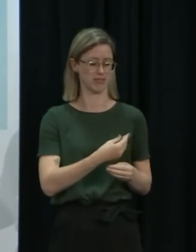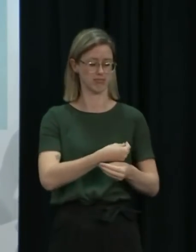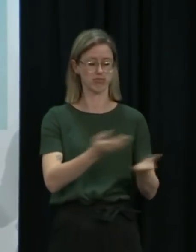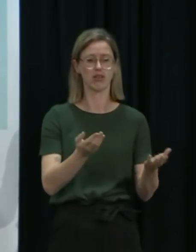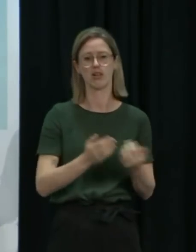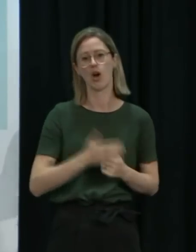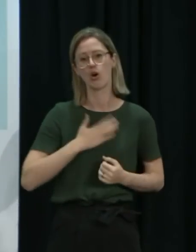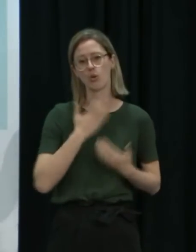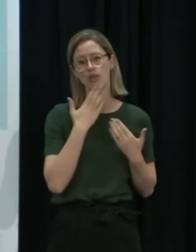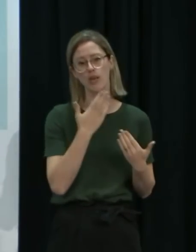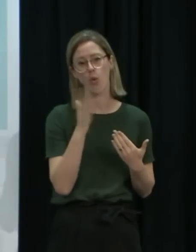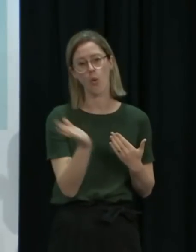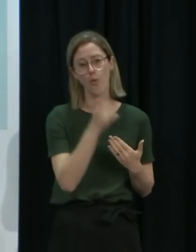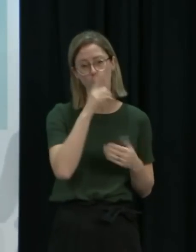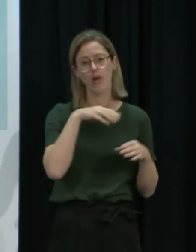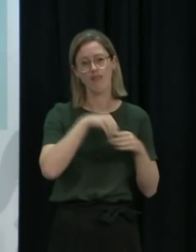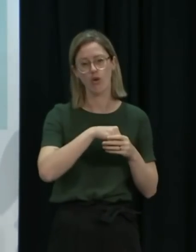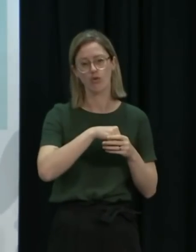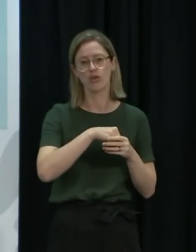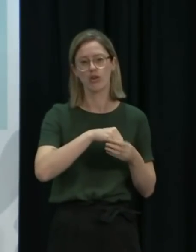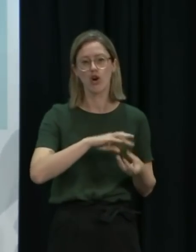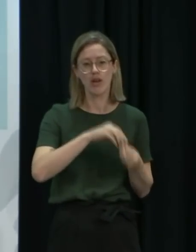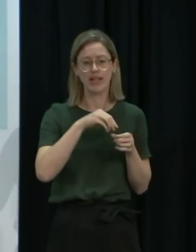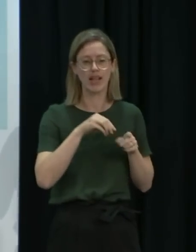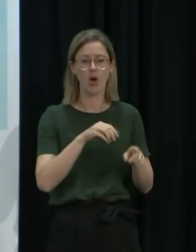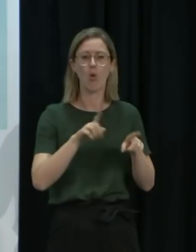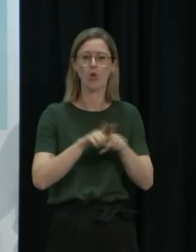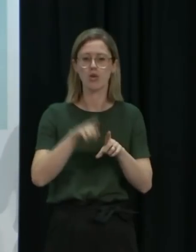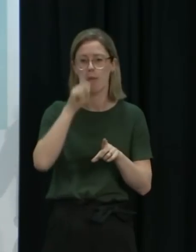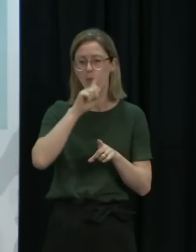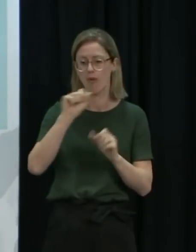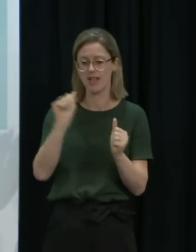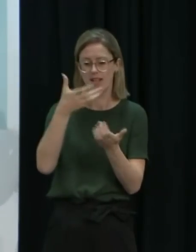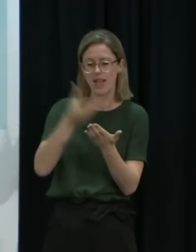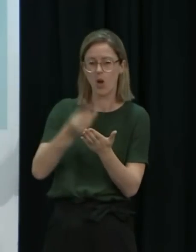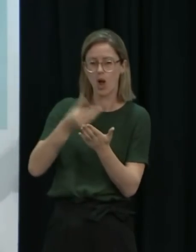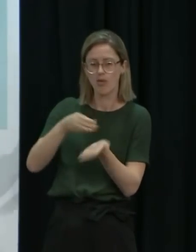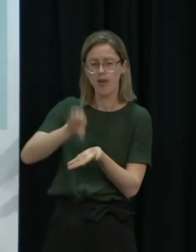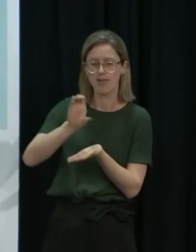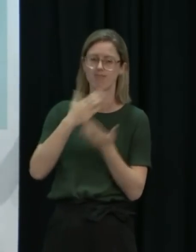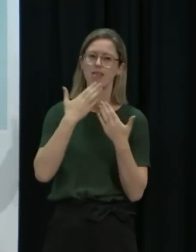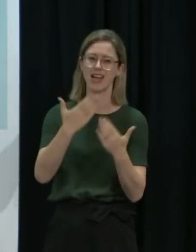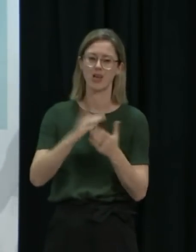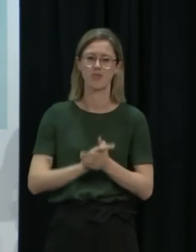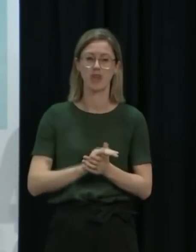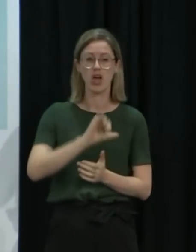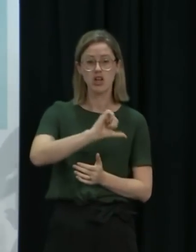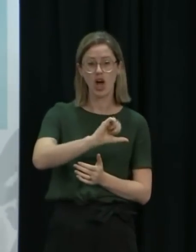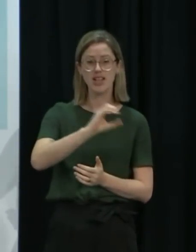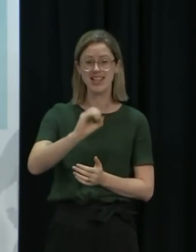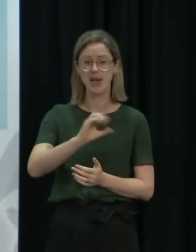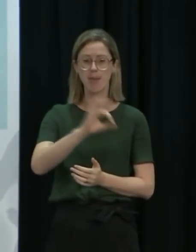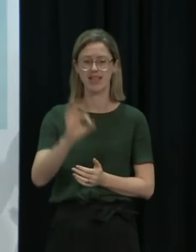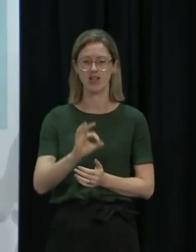and I'd like to thank all of those involved, including, of course, those who have downloaded theirs. It means nearly 90% of